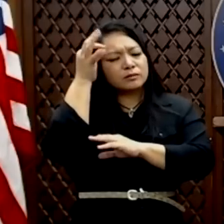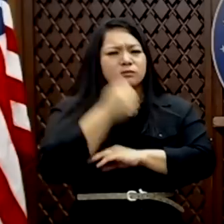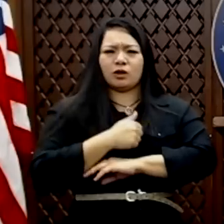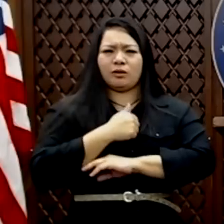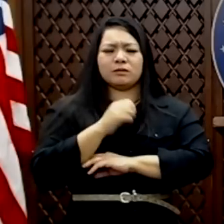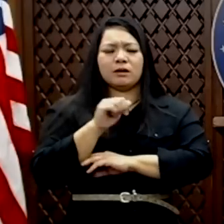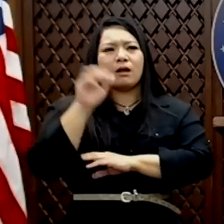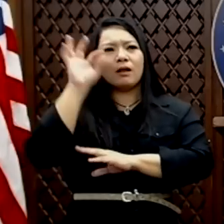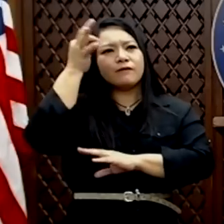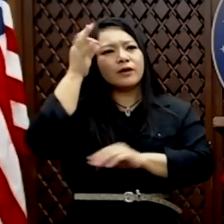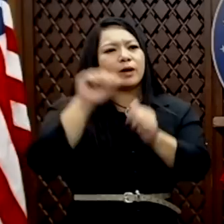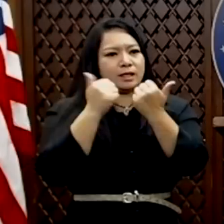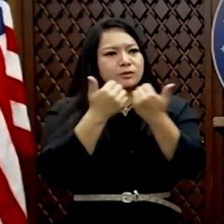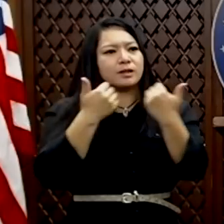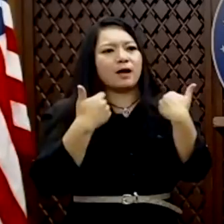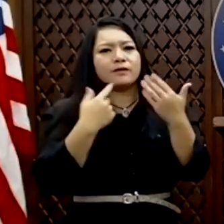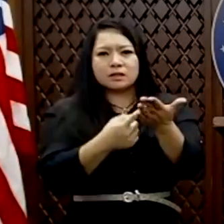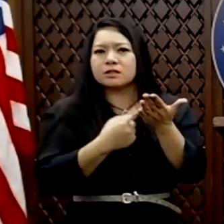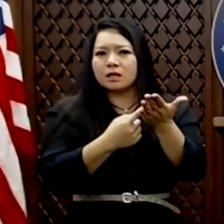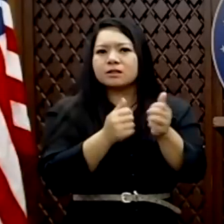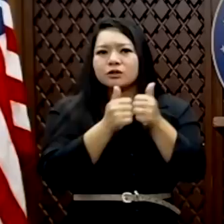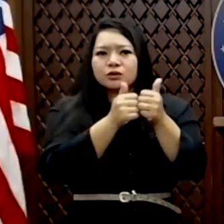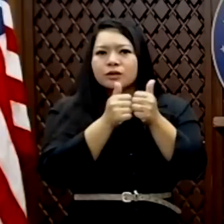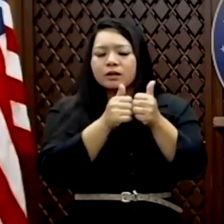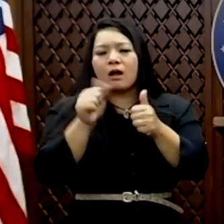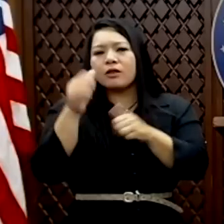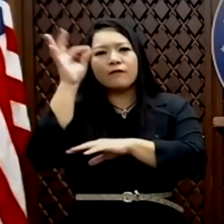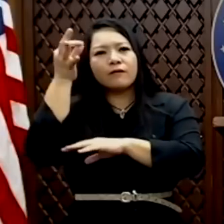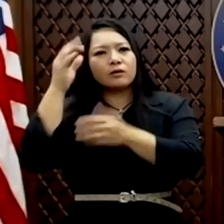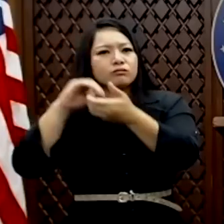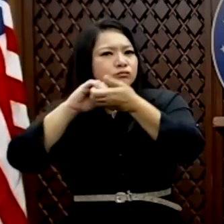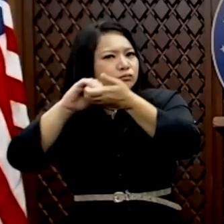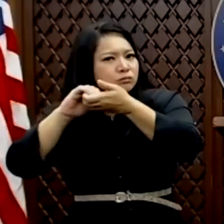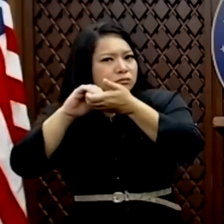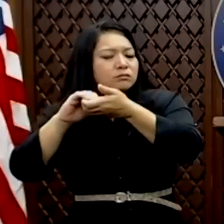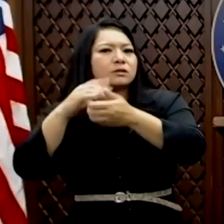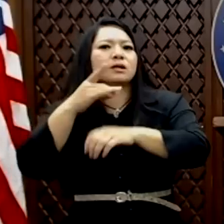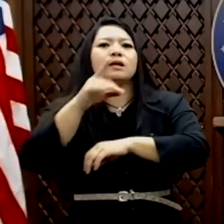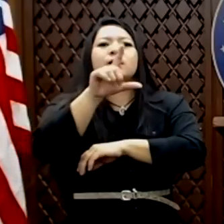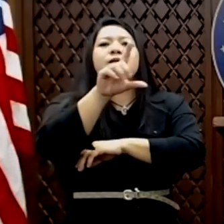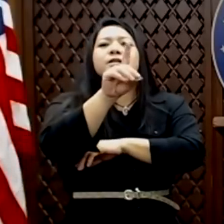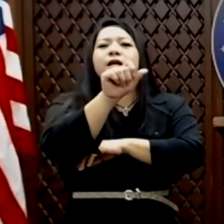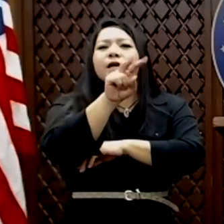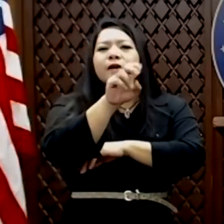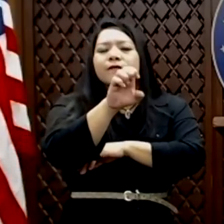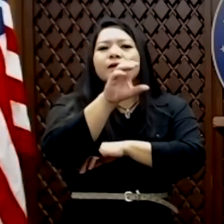other government agencies that have been talking to their federal counterparts, like Dave De La Sola,